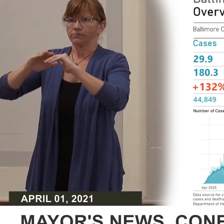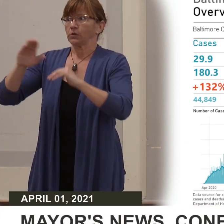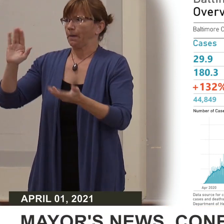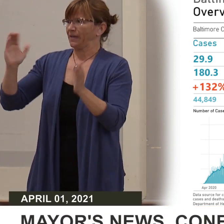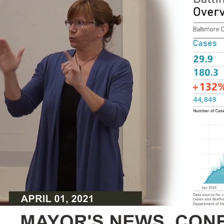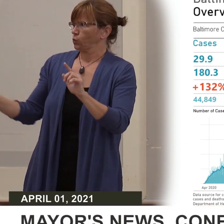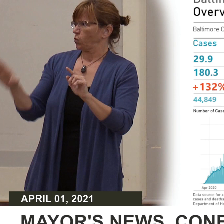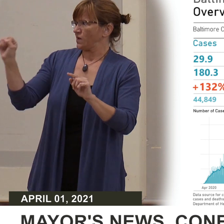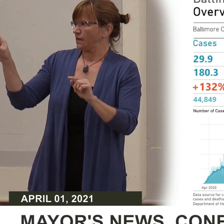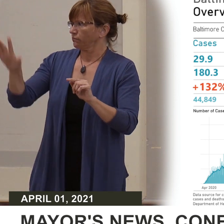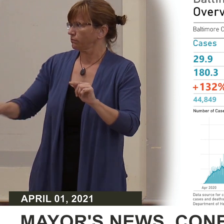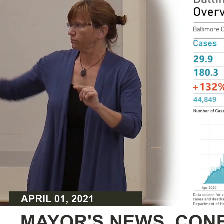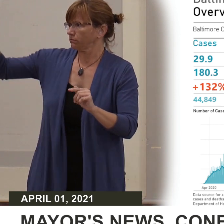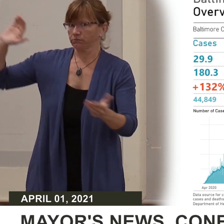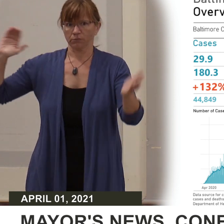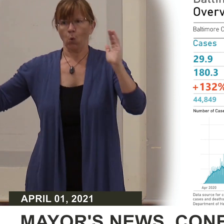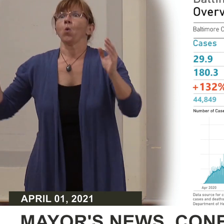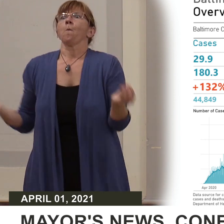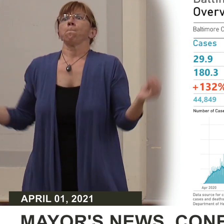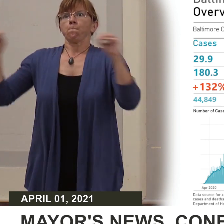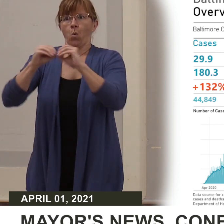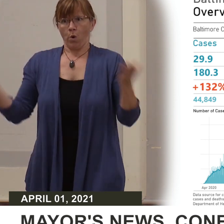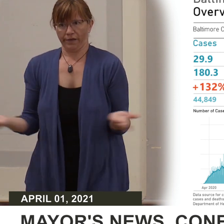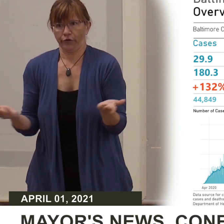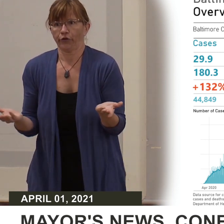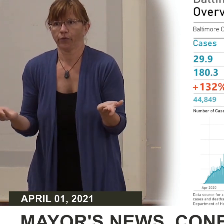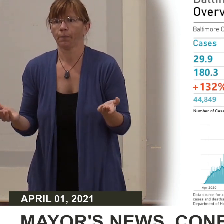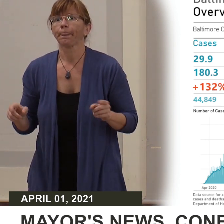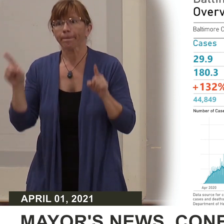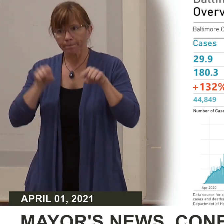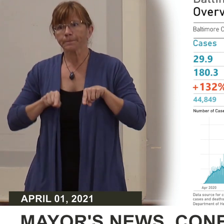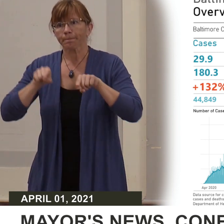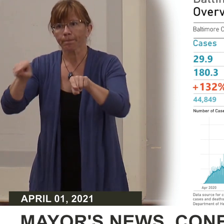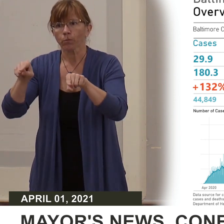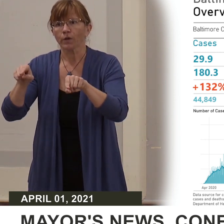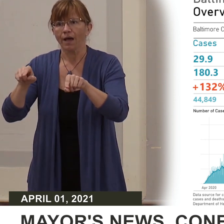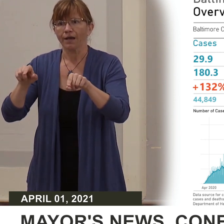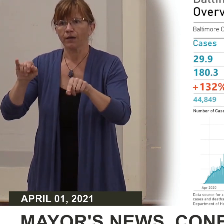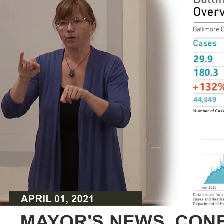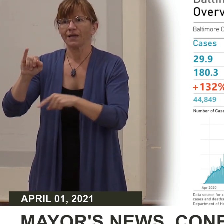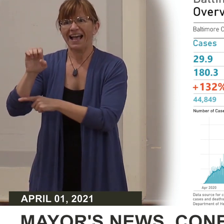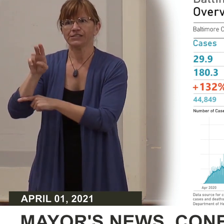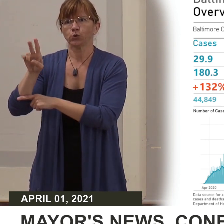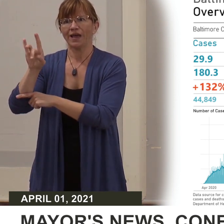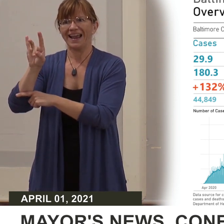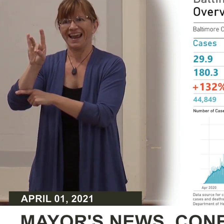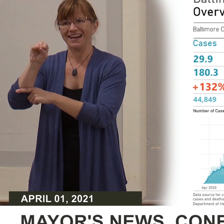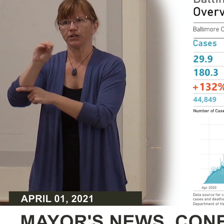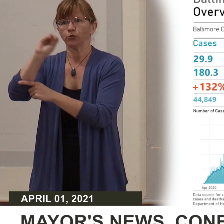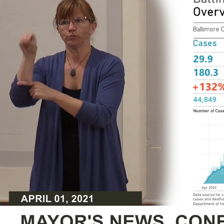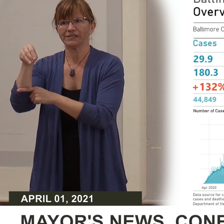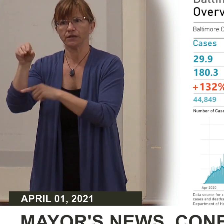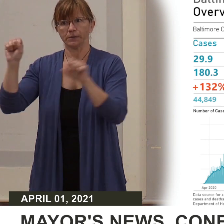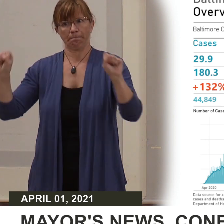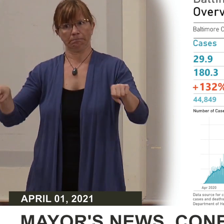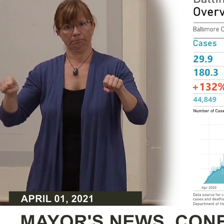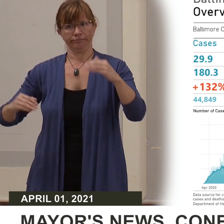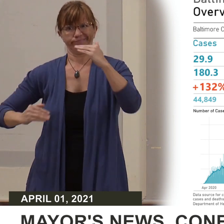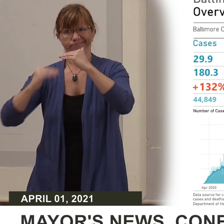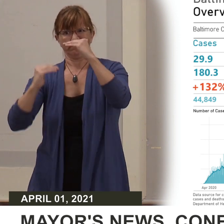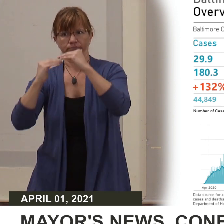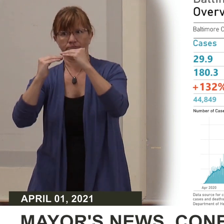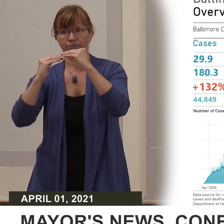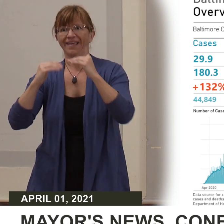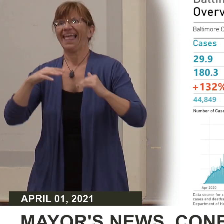remained consistent, with ICUs at 87% capacity and acute care units increasing slightly to